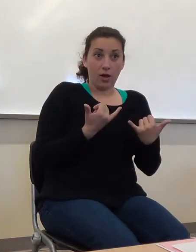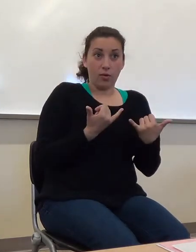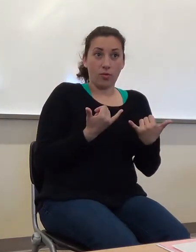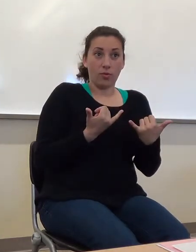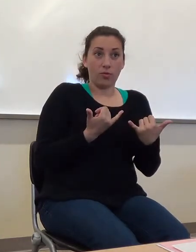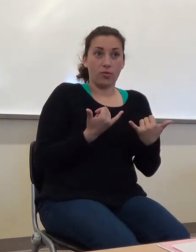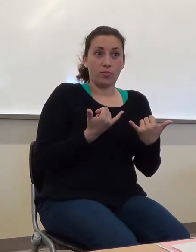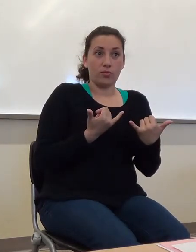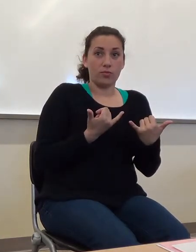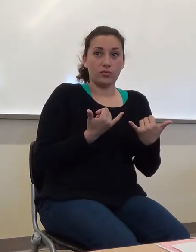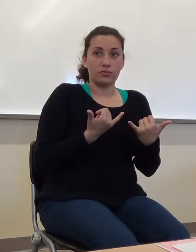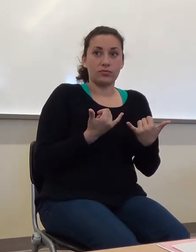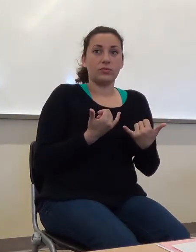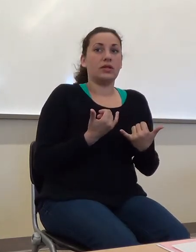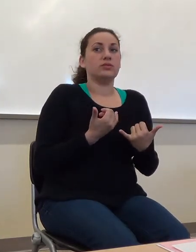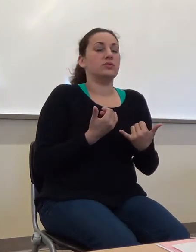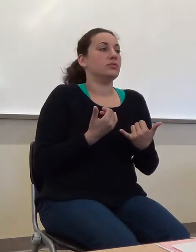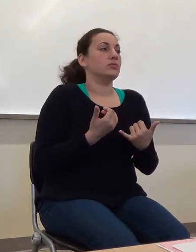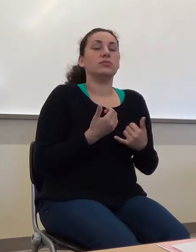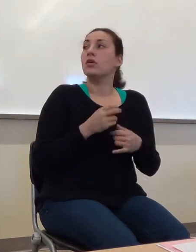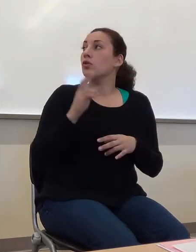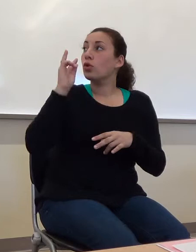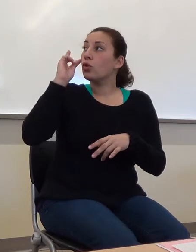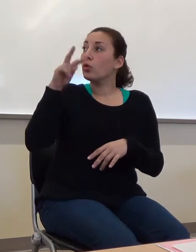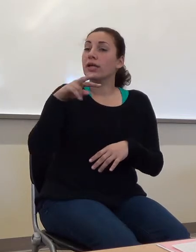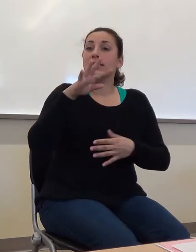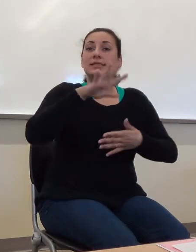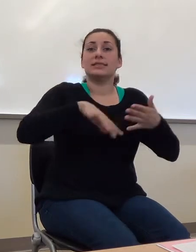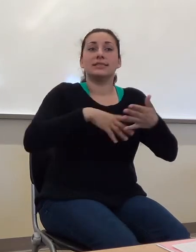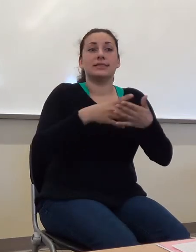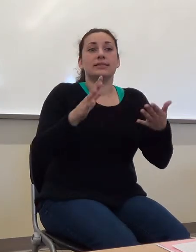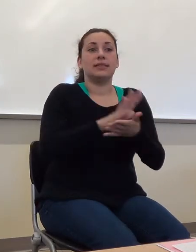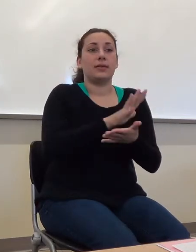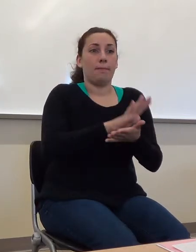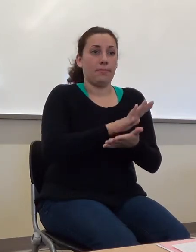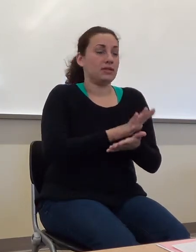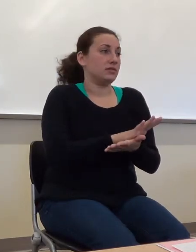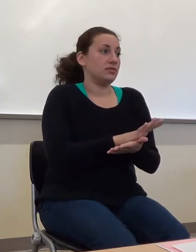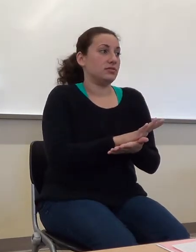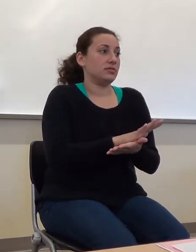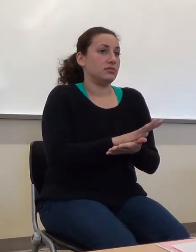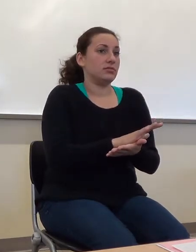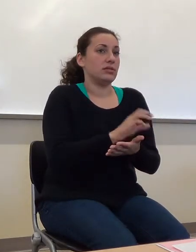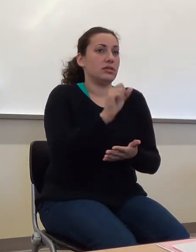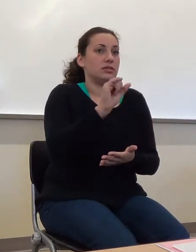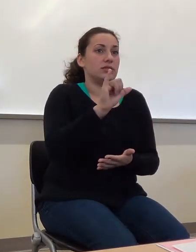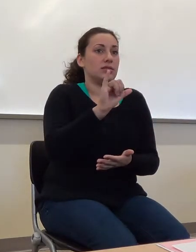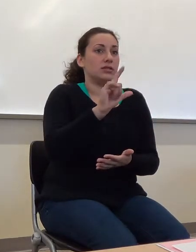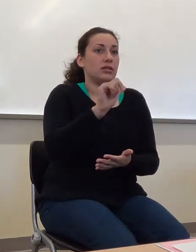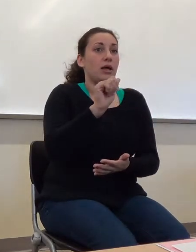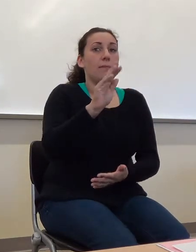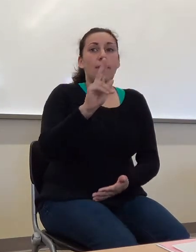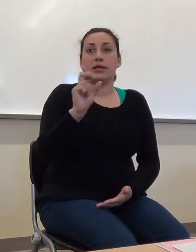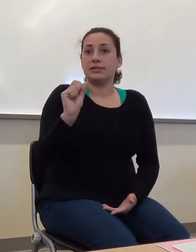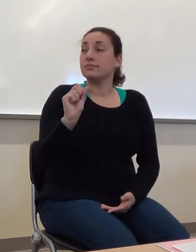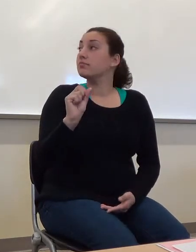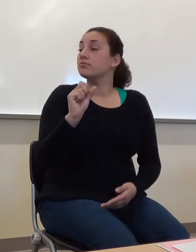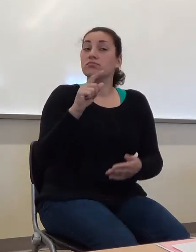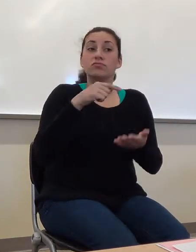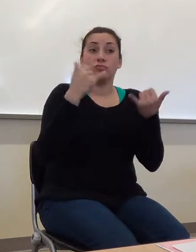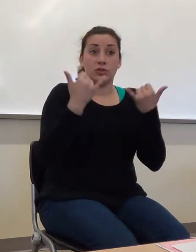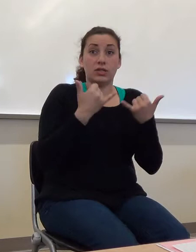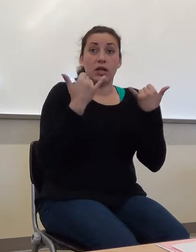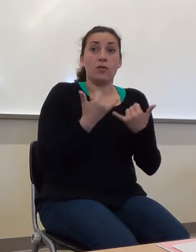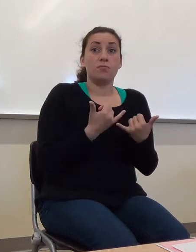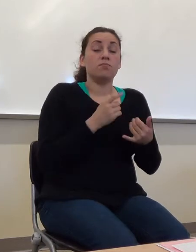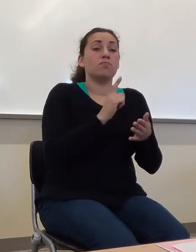semester, looking at our syllabus. This is week 7, and